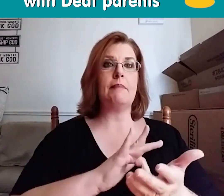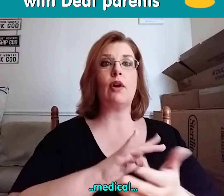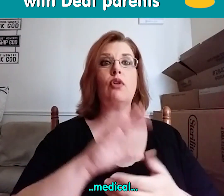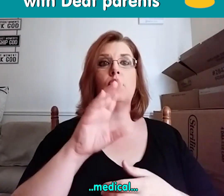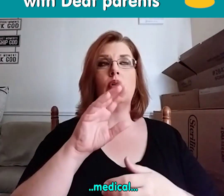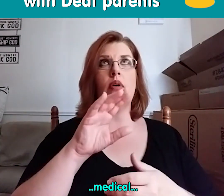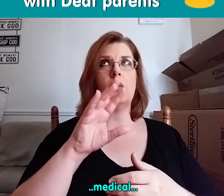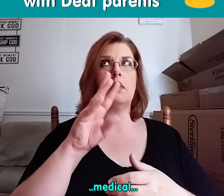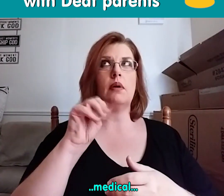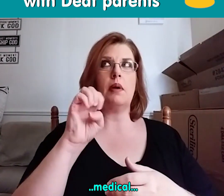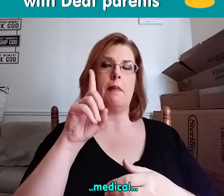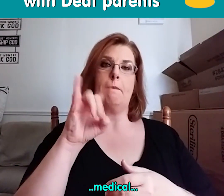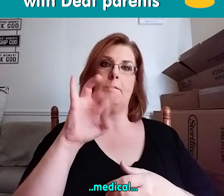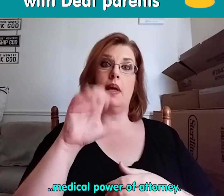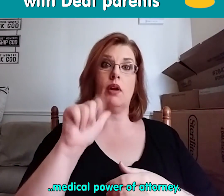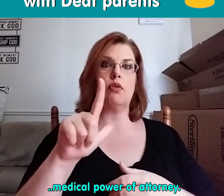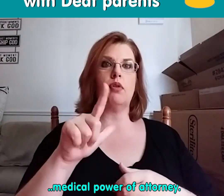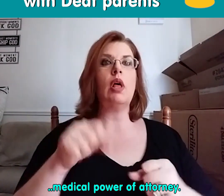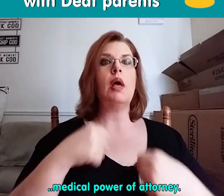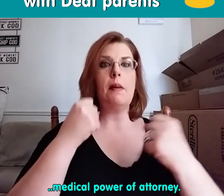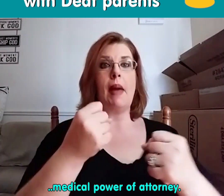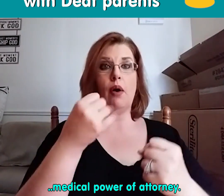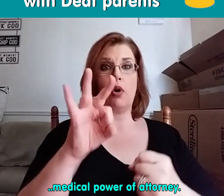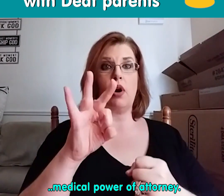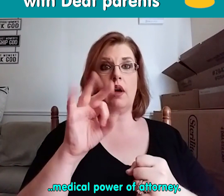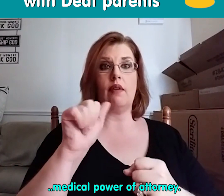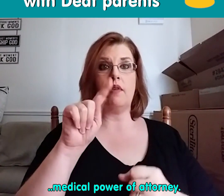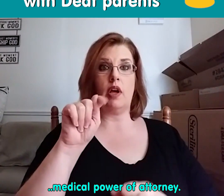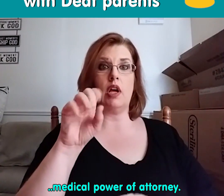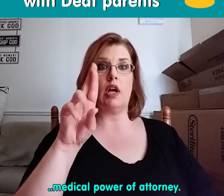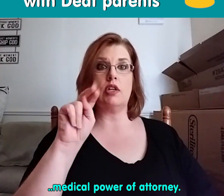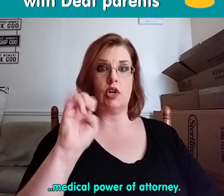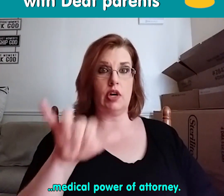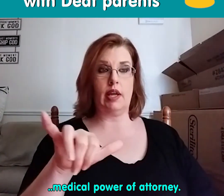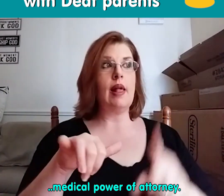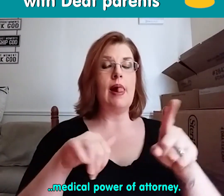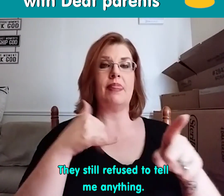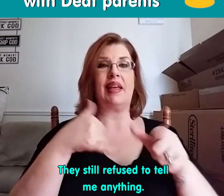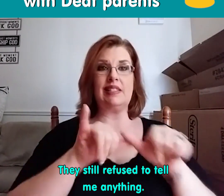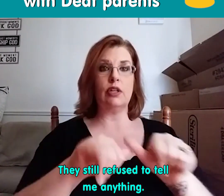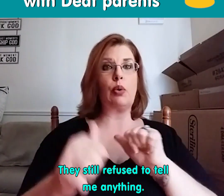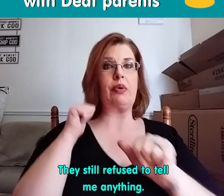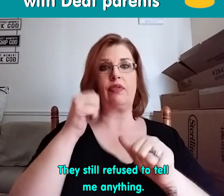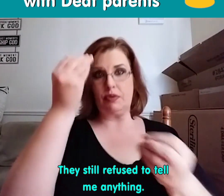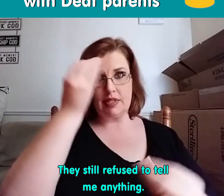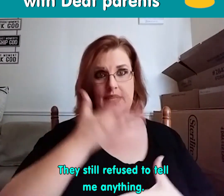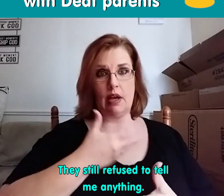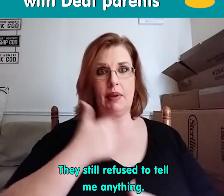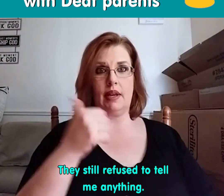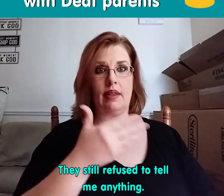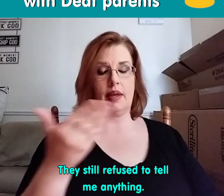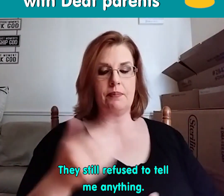So in October of 2007, Dad started complaining about